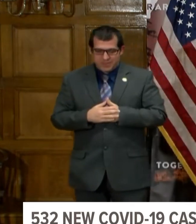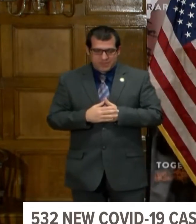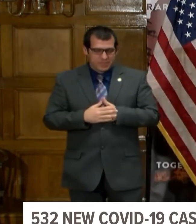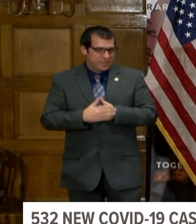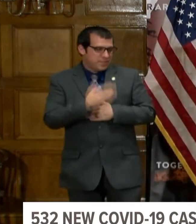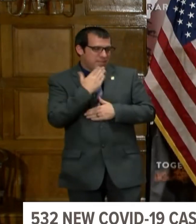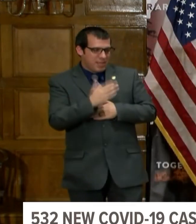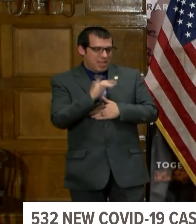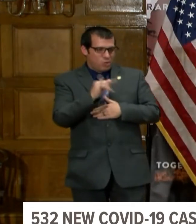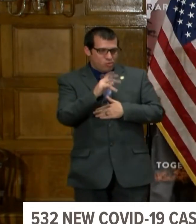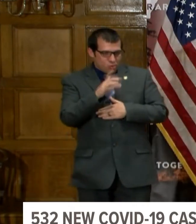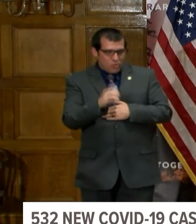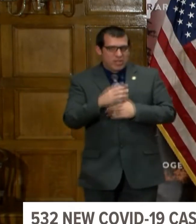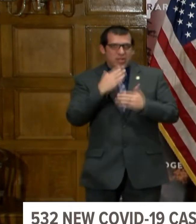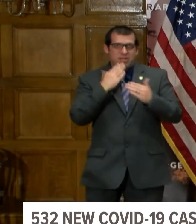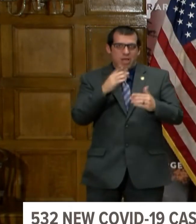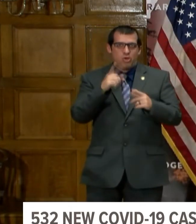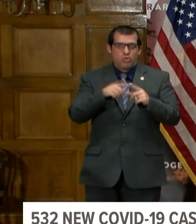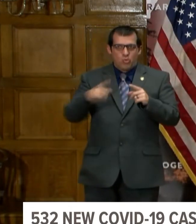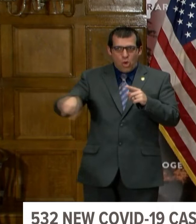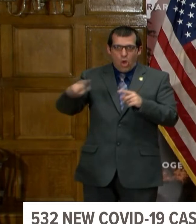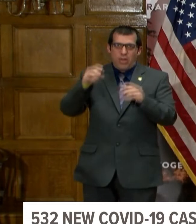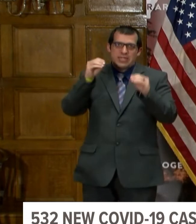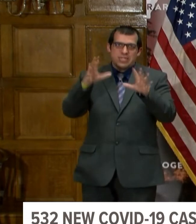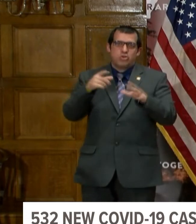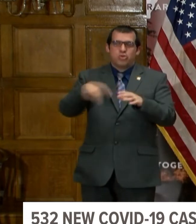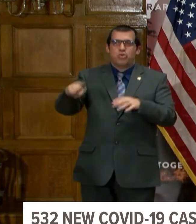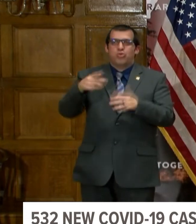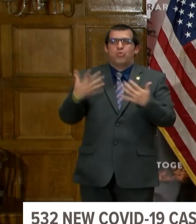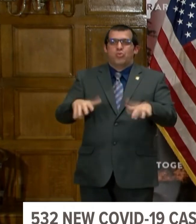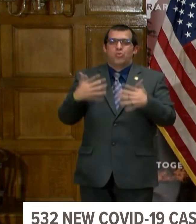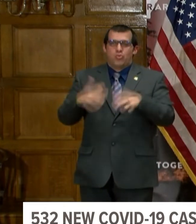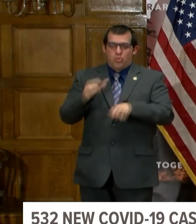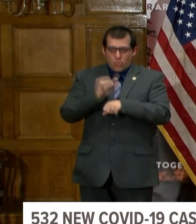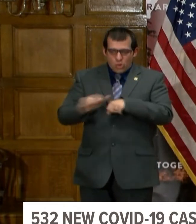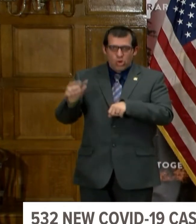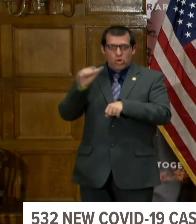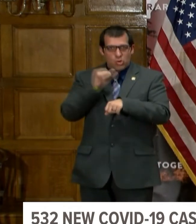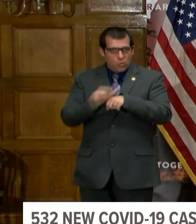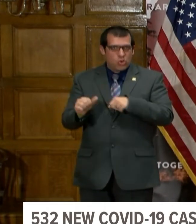Thank you, Julie, and thanks to all the teachers that are doing such a great job in our